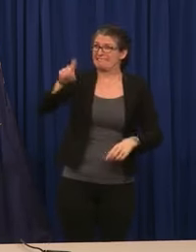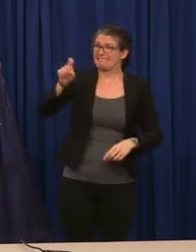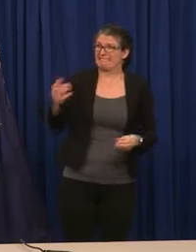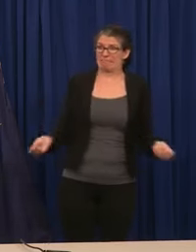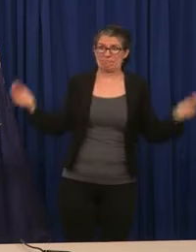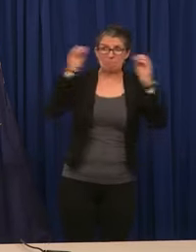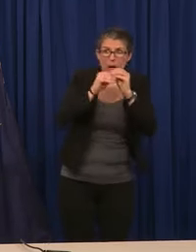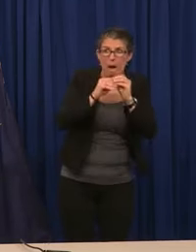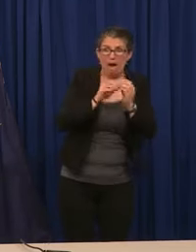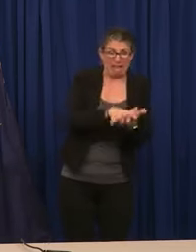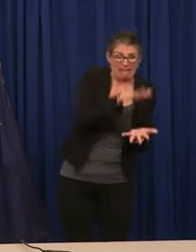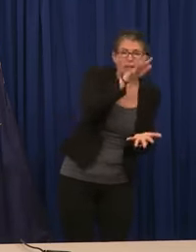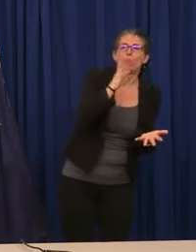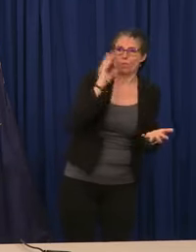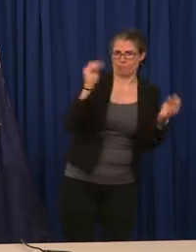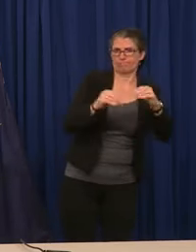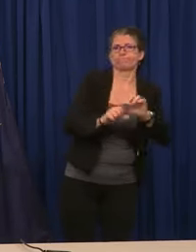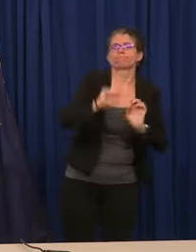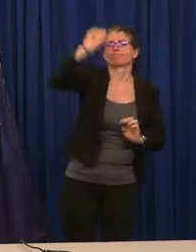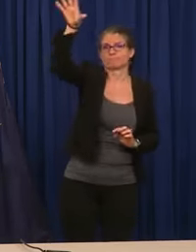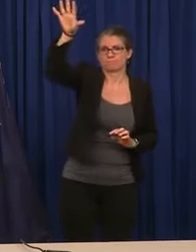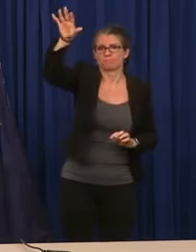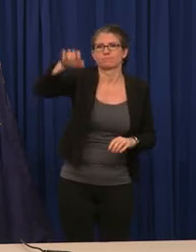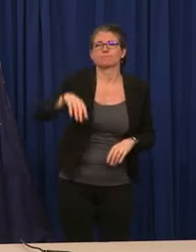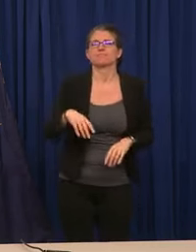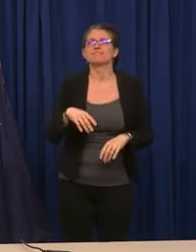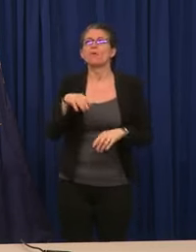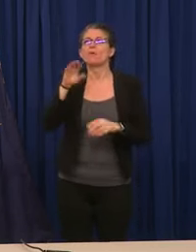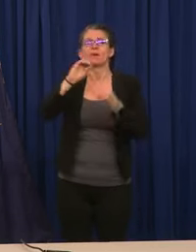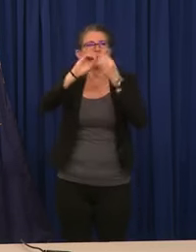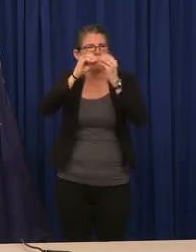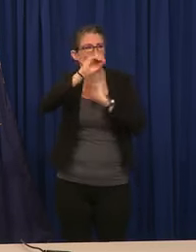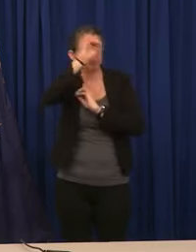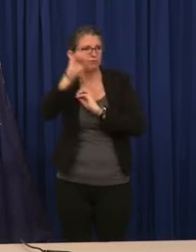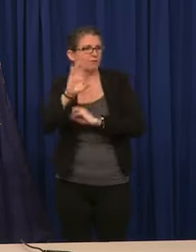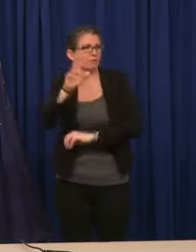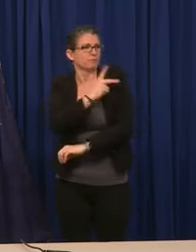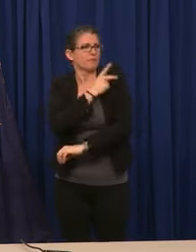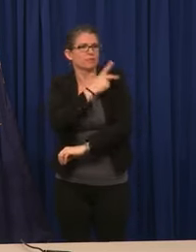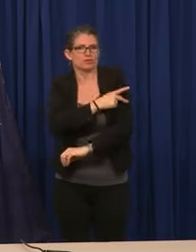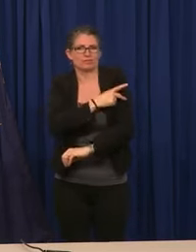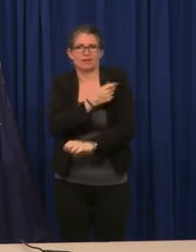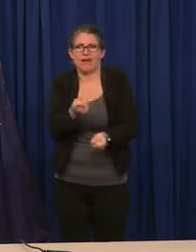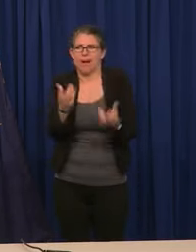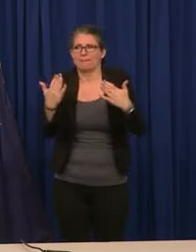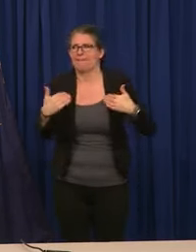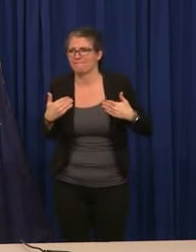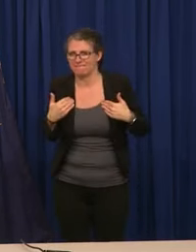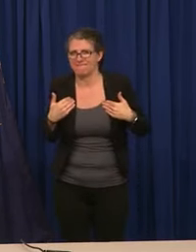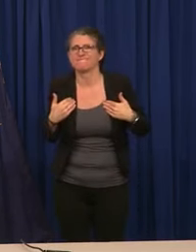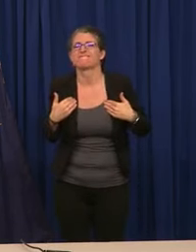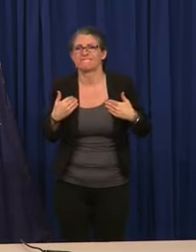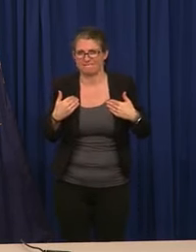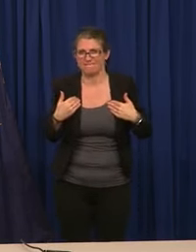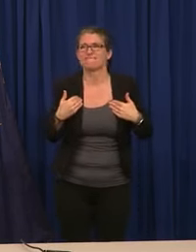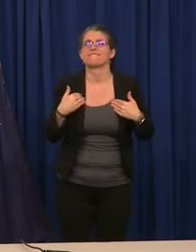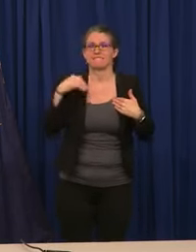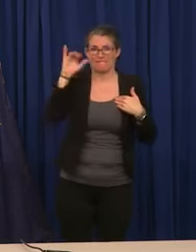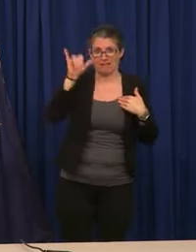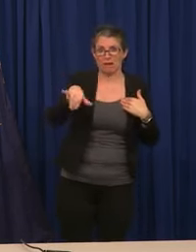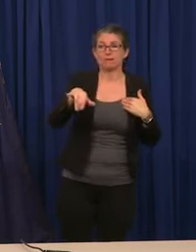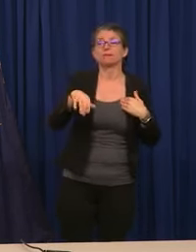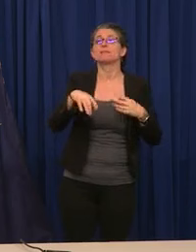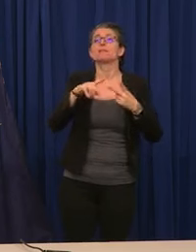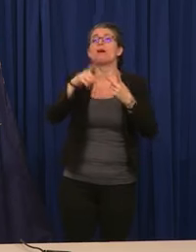A, about the number of patients they have, and then B, about their available stocks on hand. I'm going to turn back to the room for one last round.